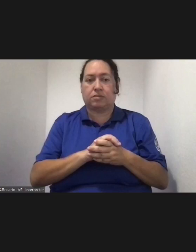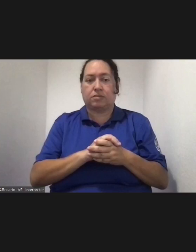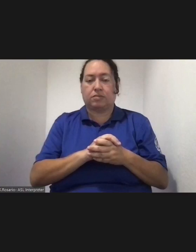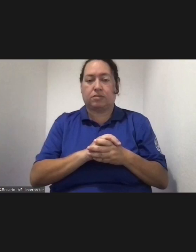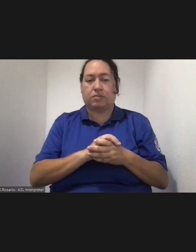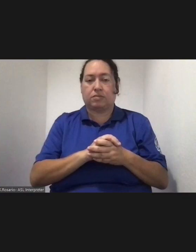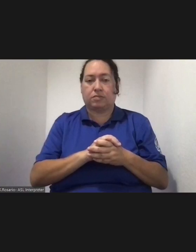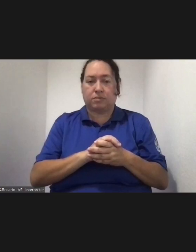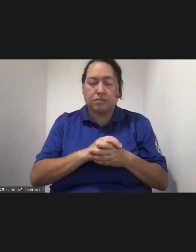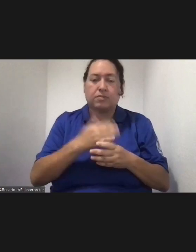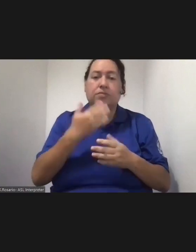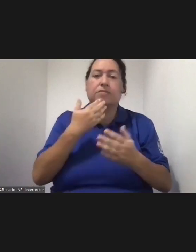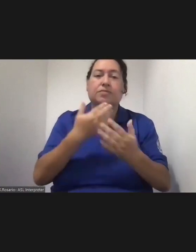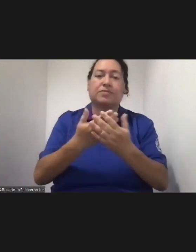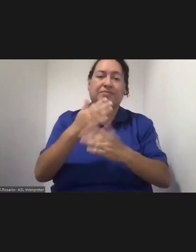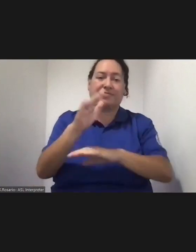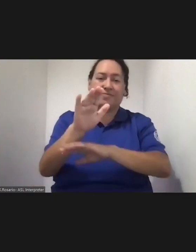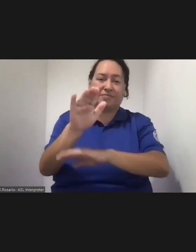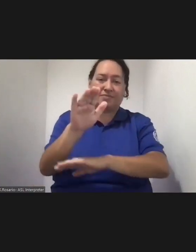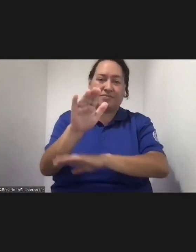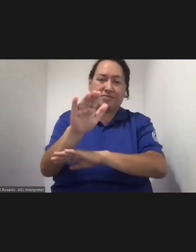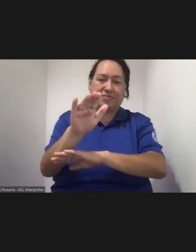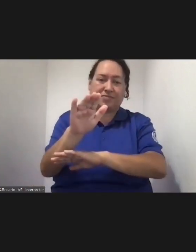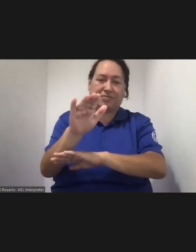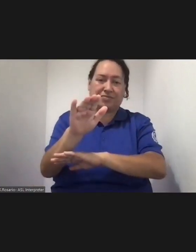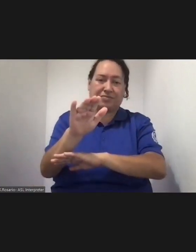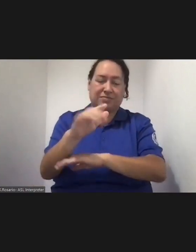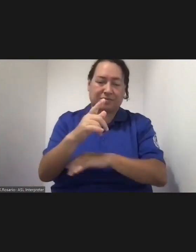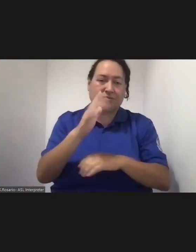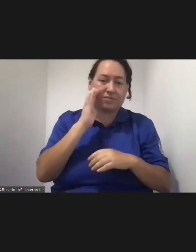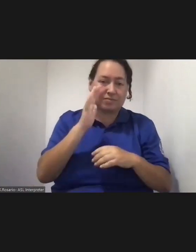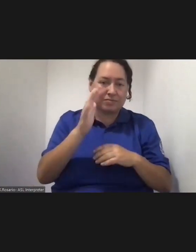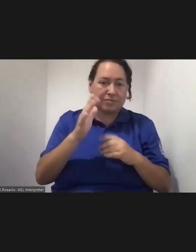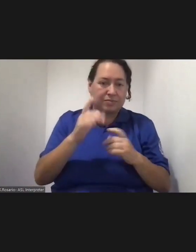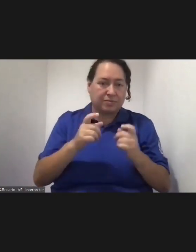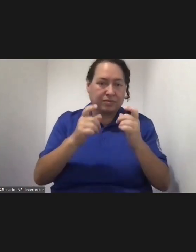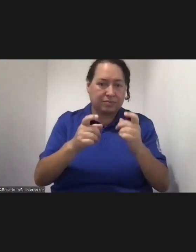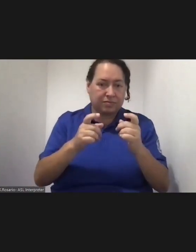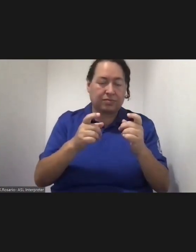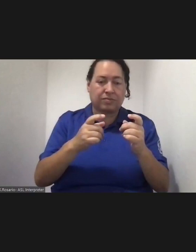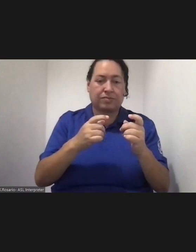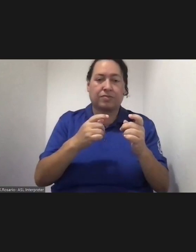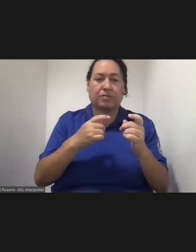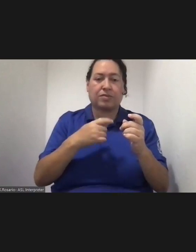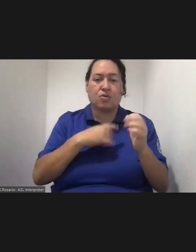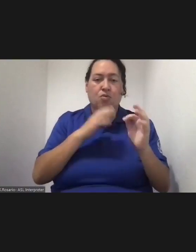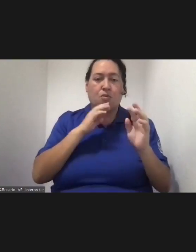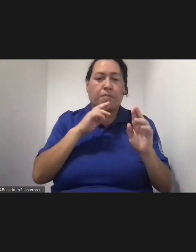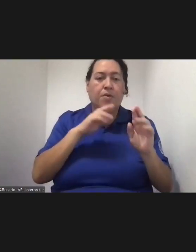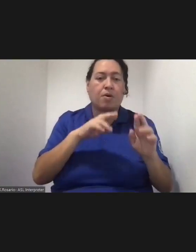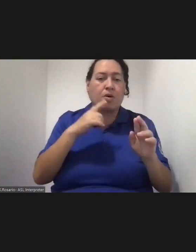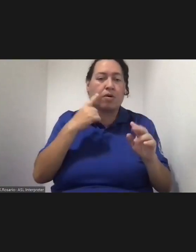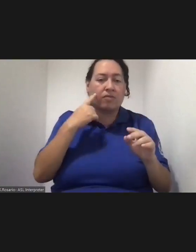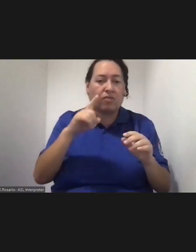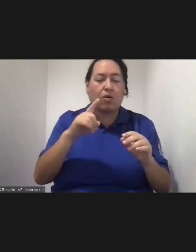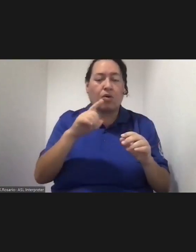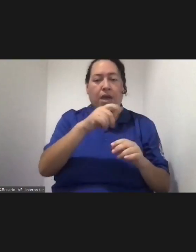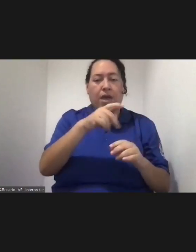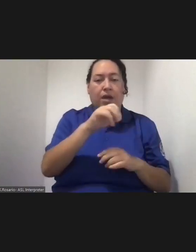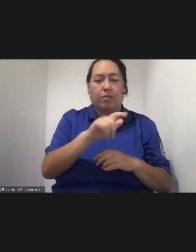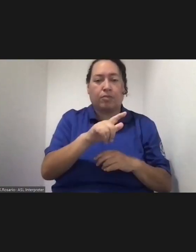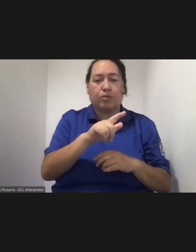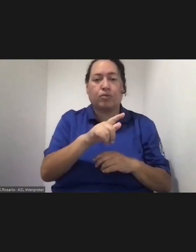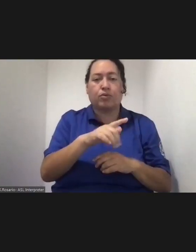Good afternoon. I'm going to give a cluster report for April 2021 as